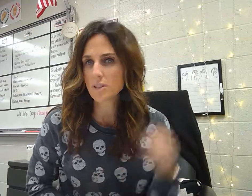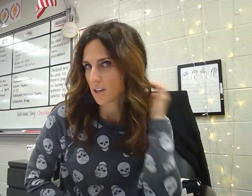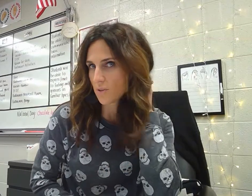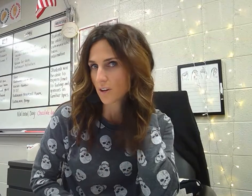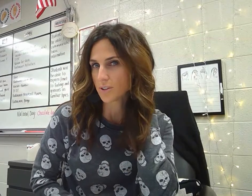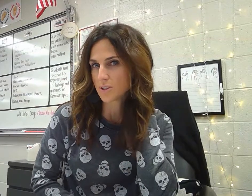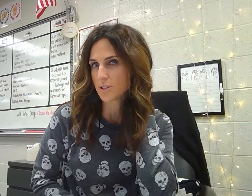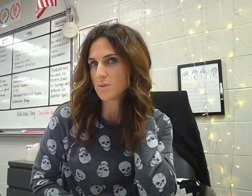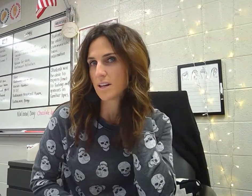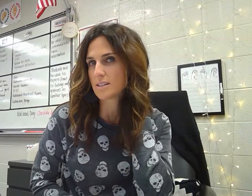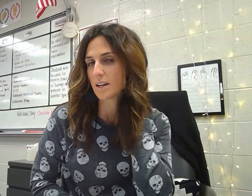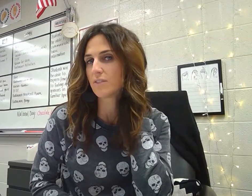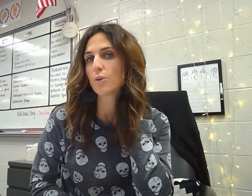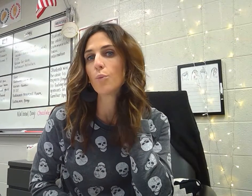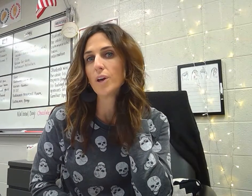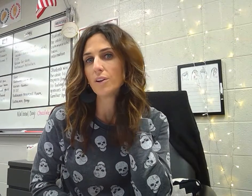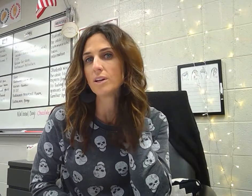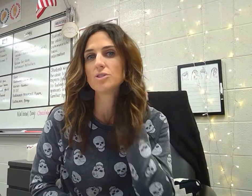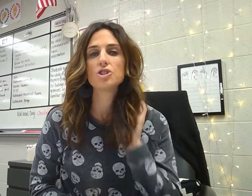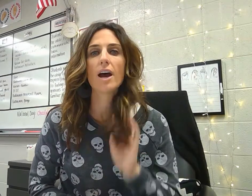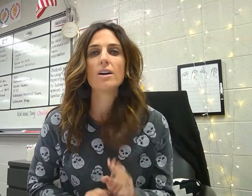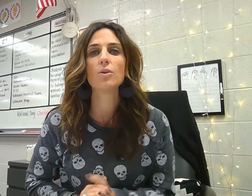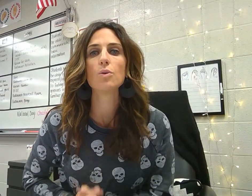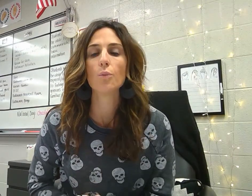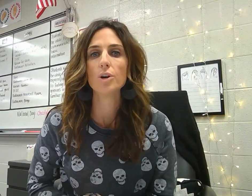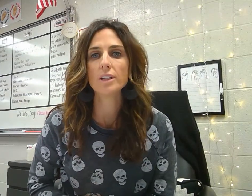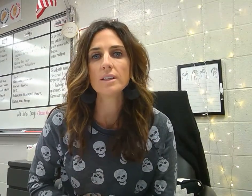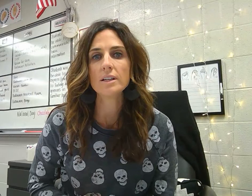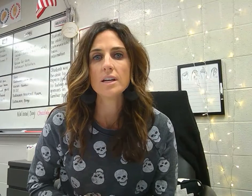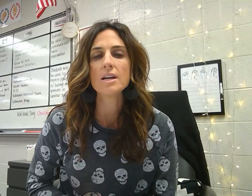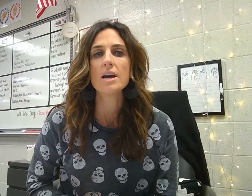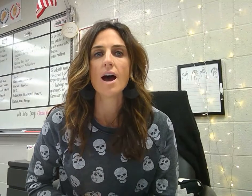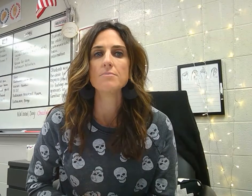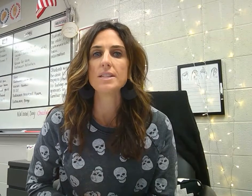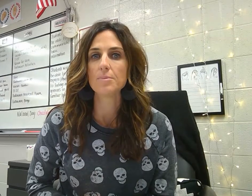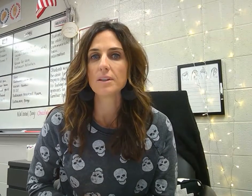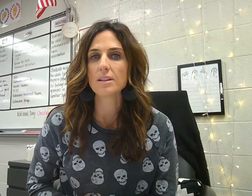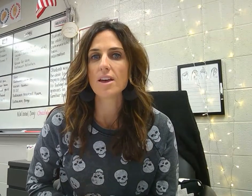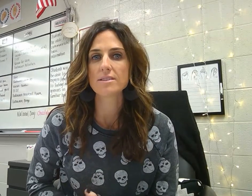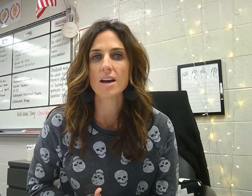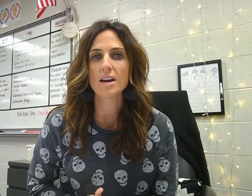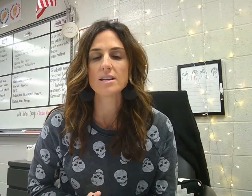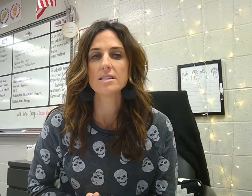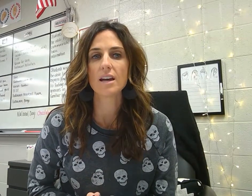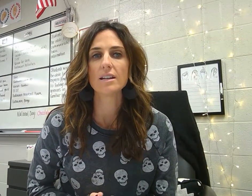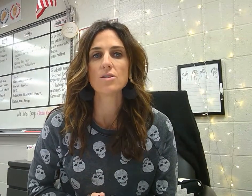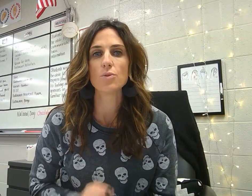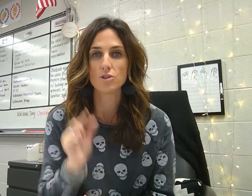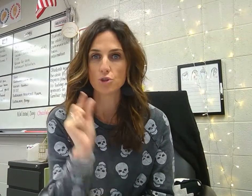that you can also use that sign for will, shall, or would. Typically, that sign is signed with a